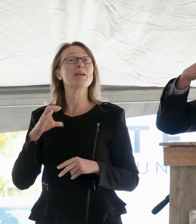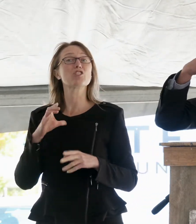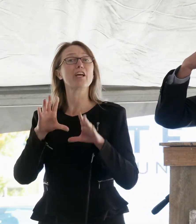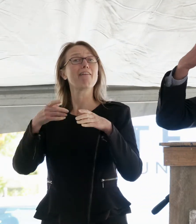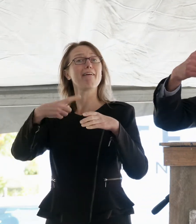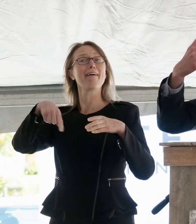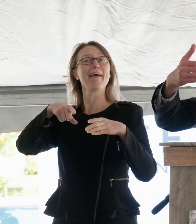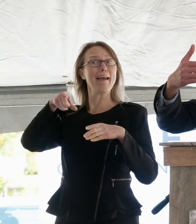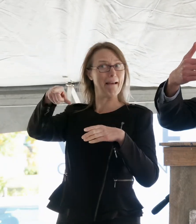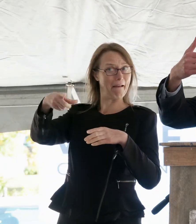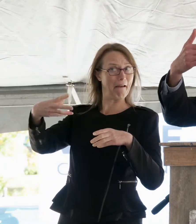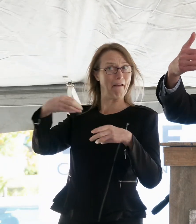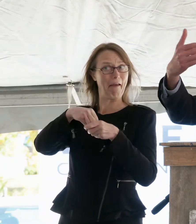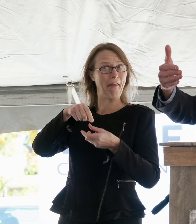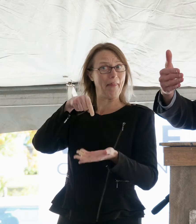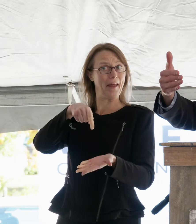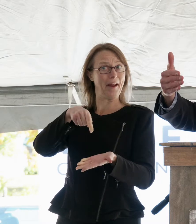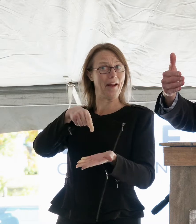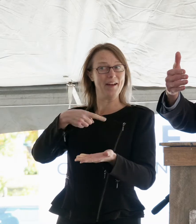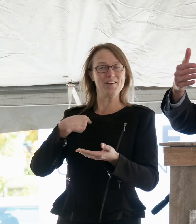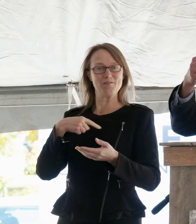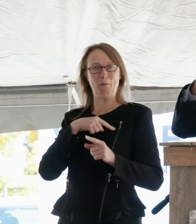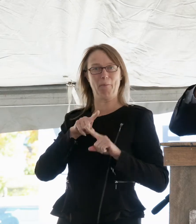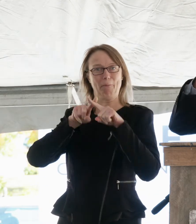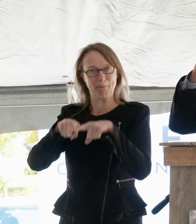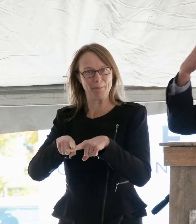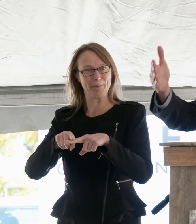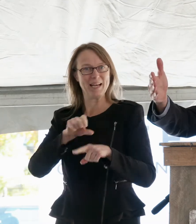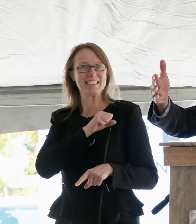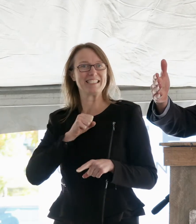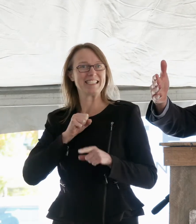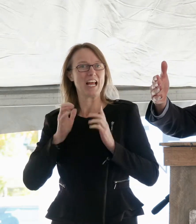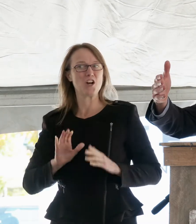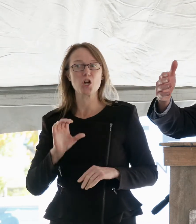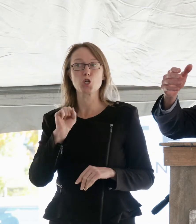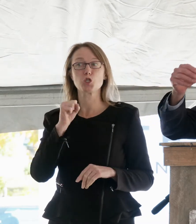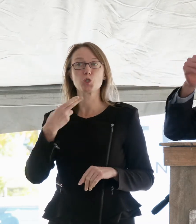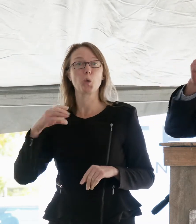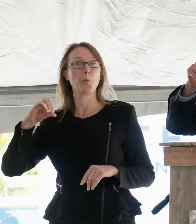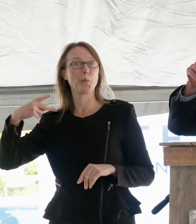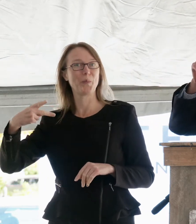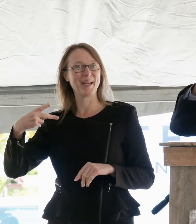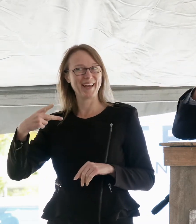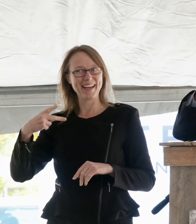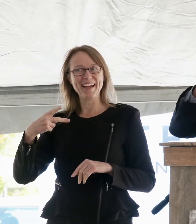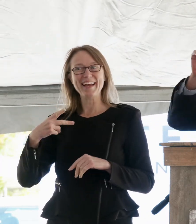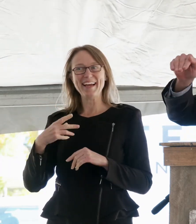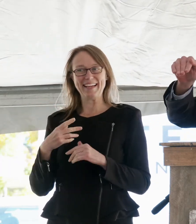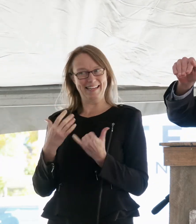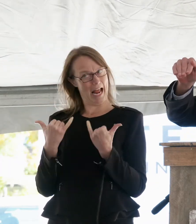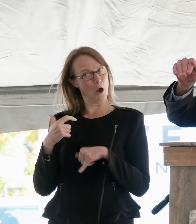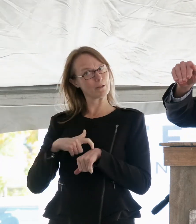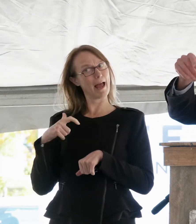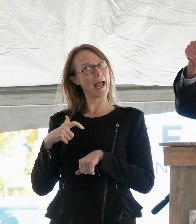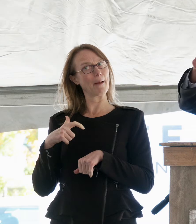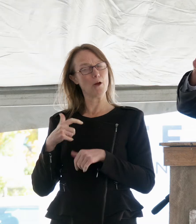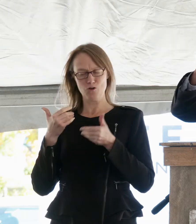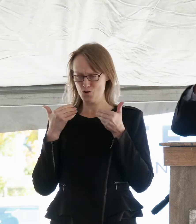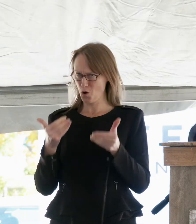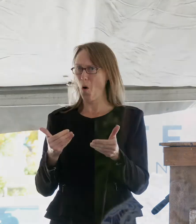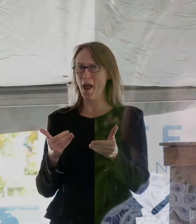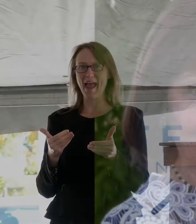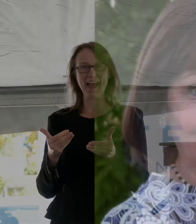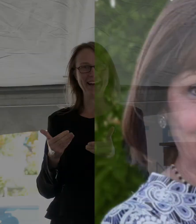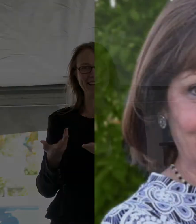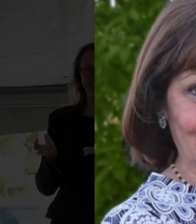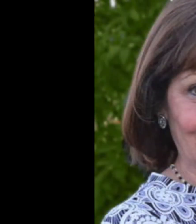but now we are counting on Senator Schupp to go make sure that her colleagues understand that it's time to go ahead and punch this into the end zone, and that's